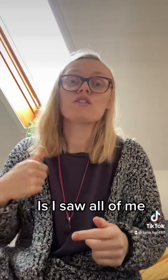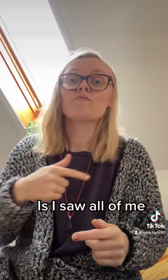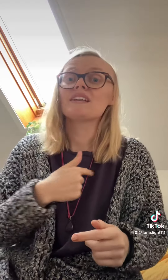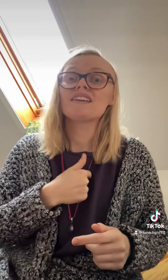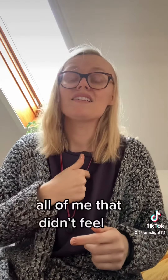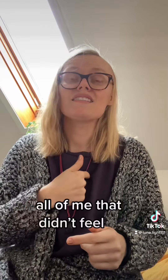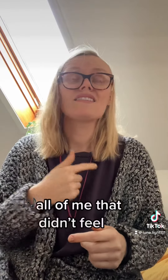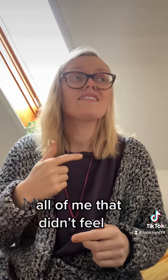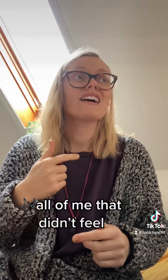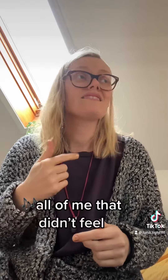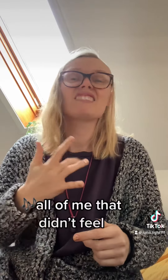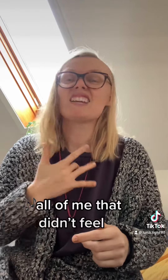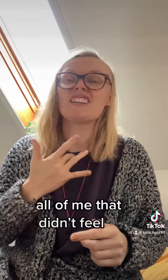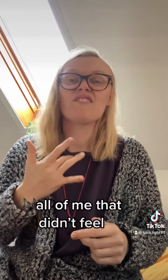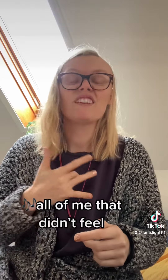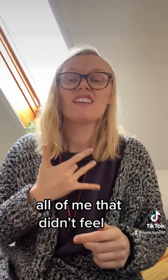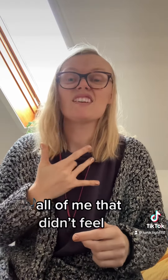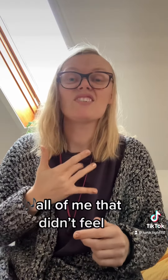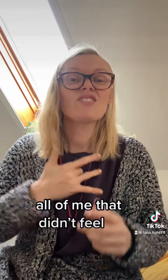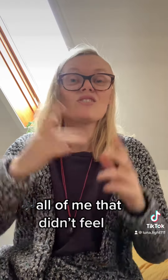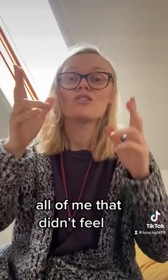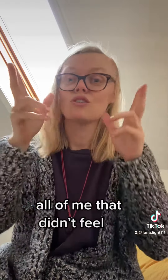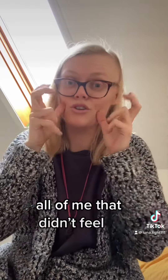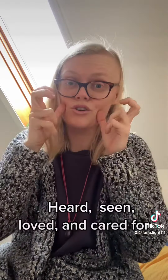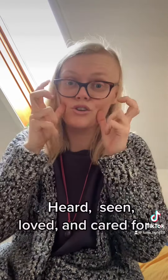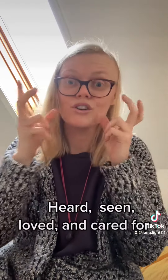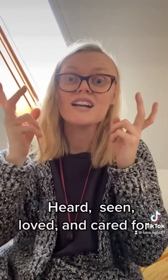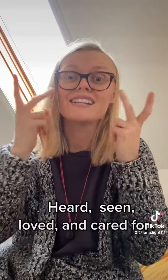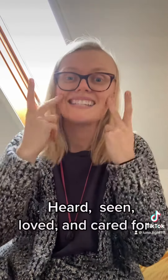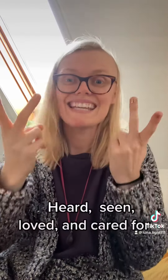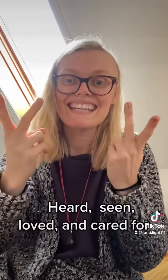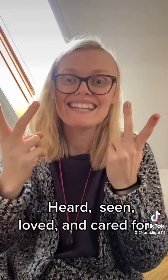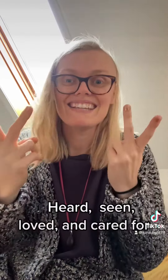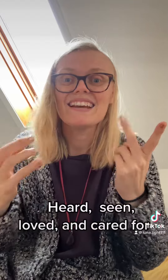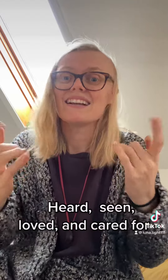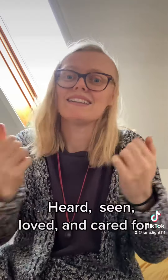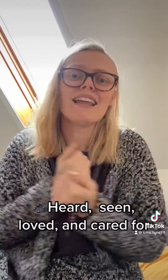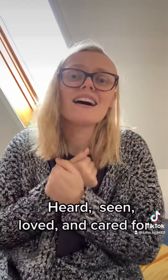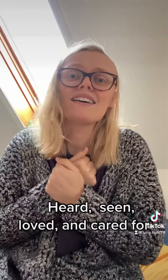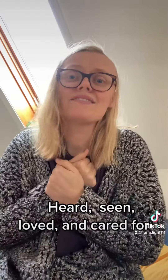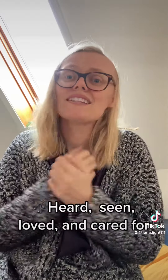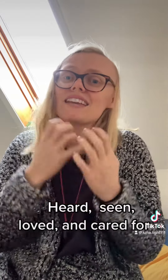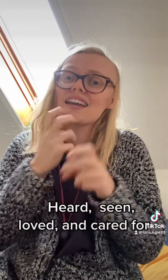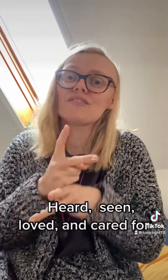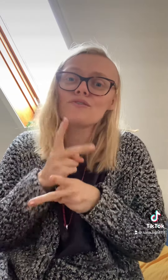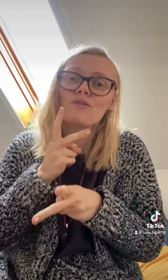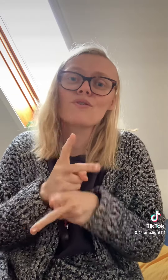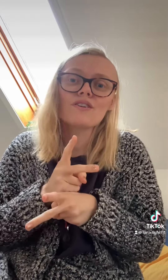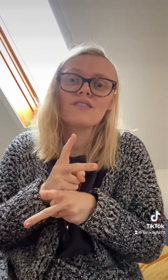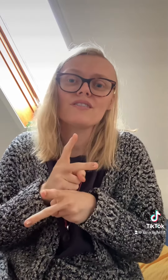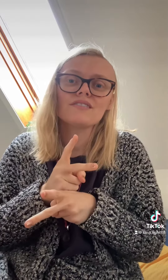all of me that didn't feel heard, seen, loved, and cared for.